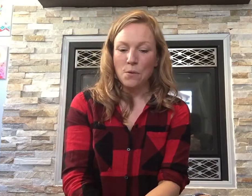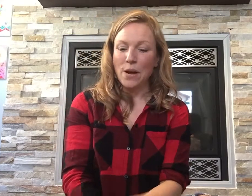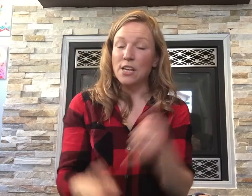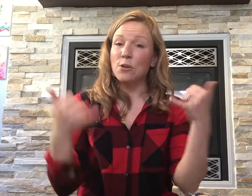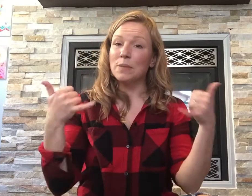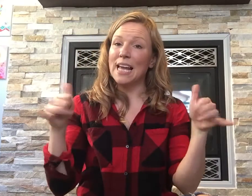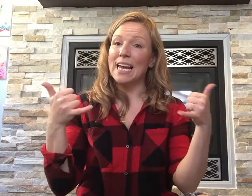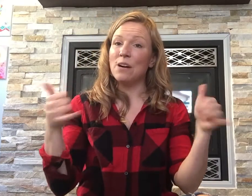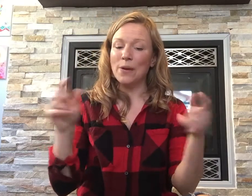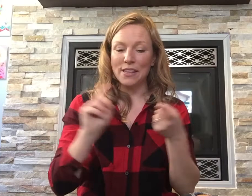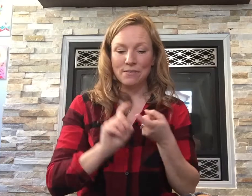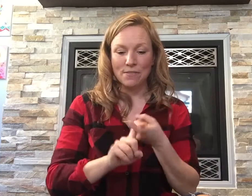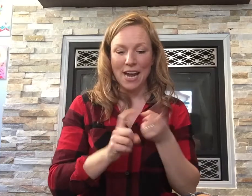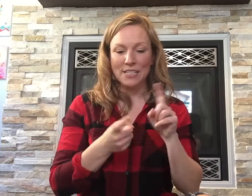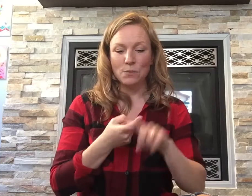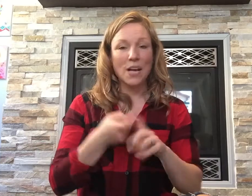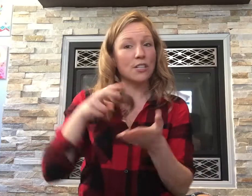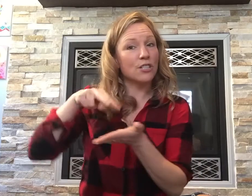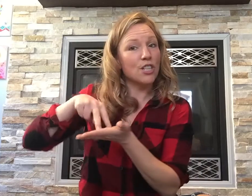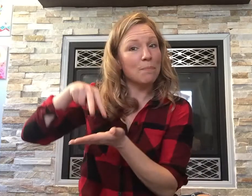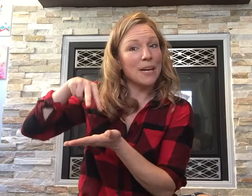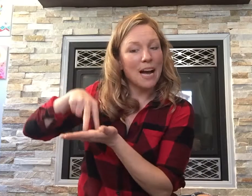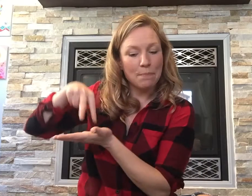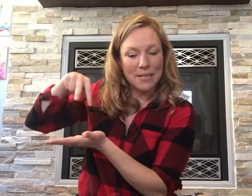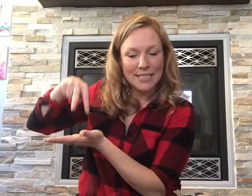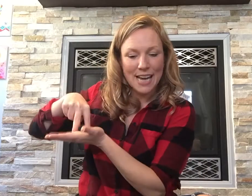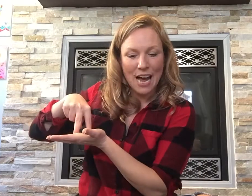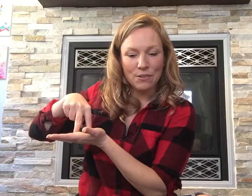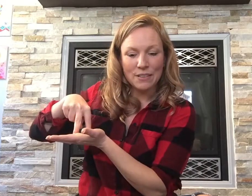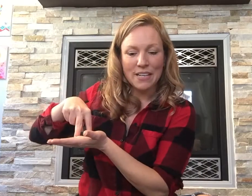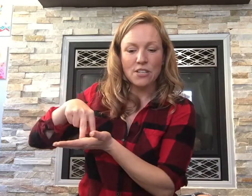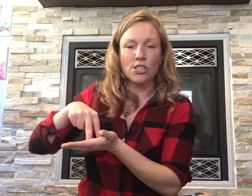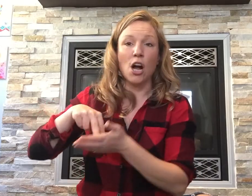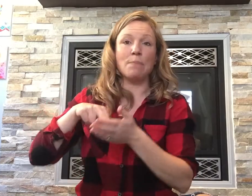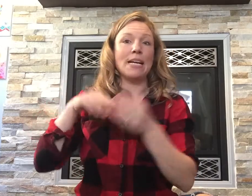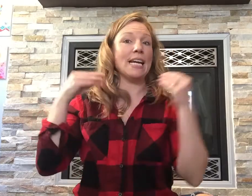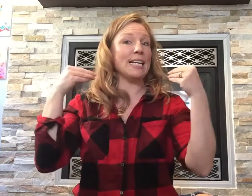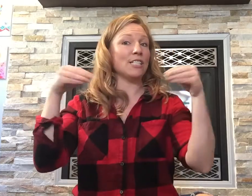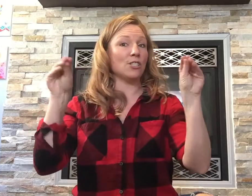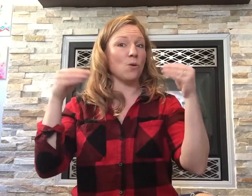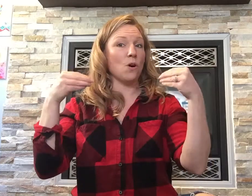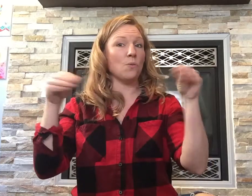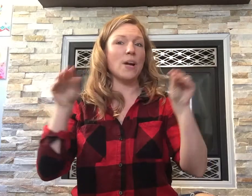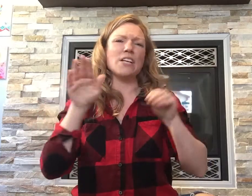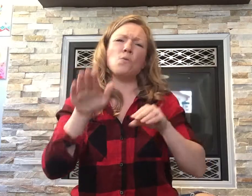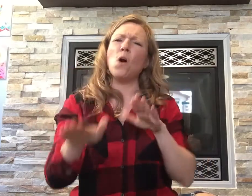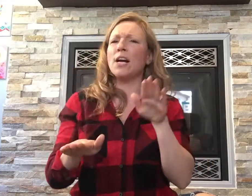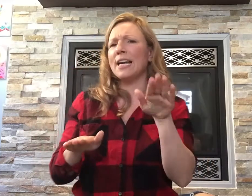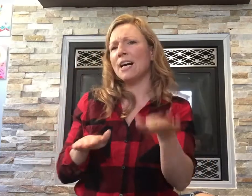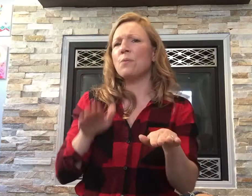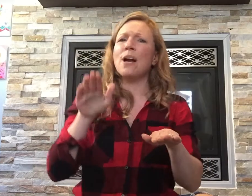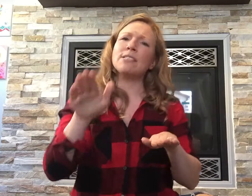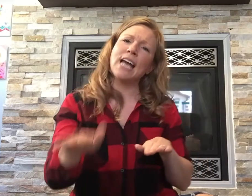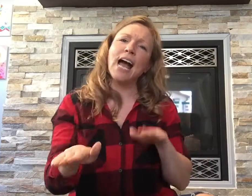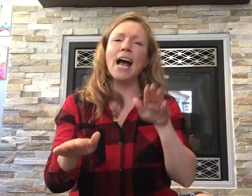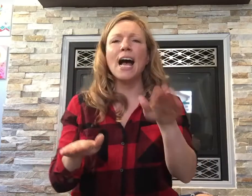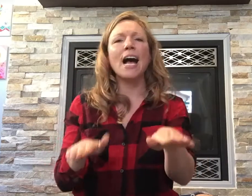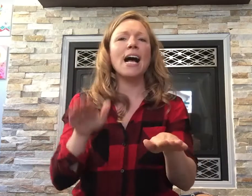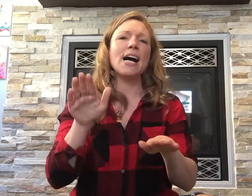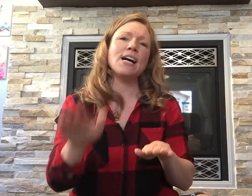When you're playing with a friend, when you're jumping up and down, when you're shopping in a store, if you're walking around